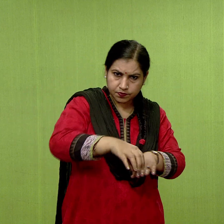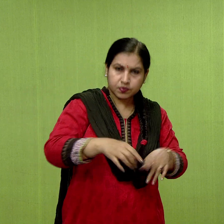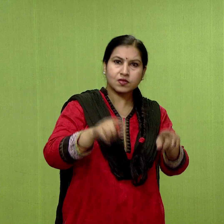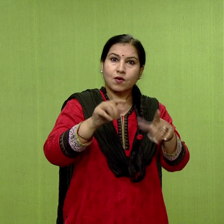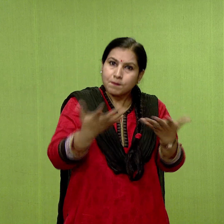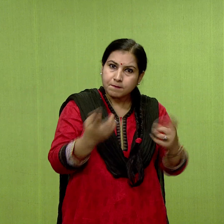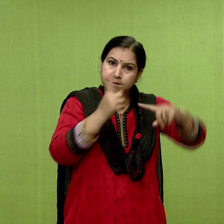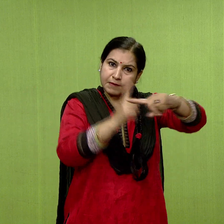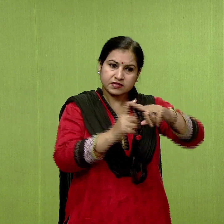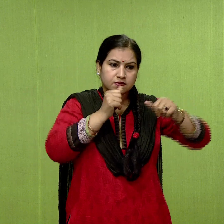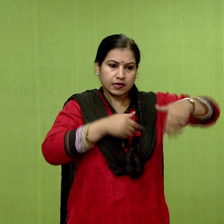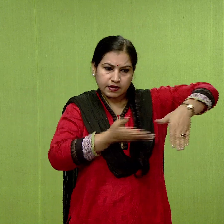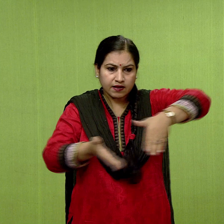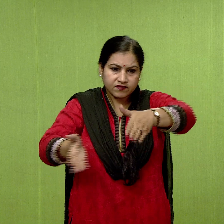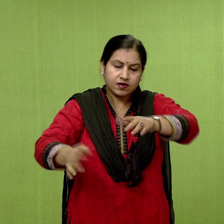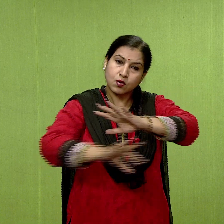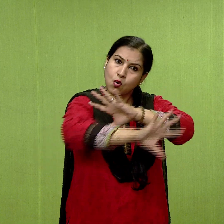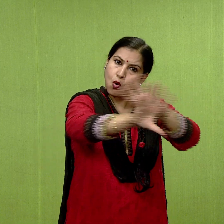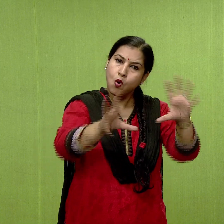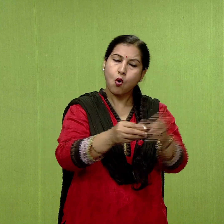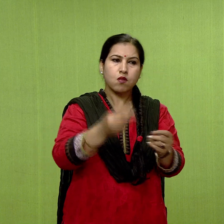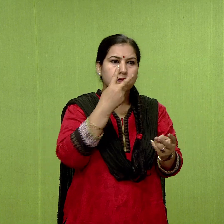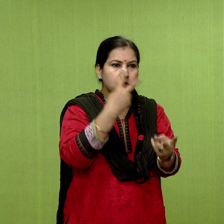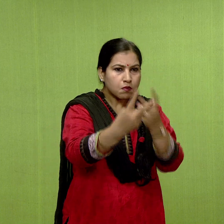and rivers present in it.